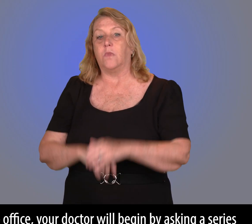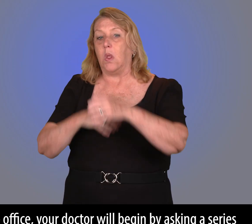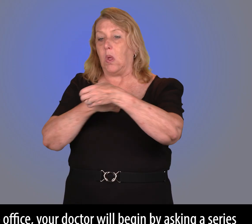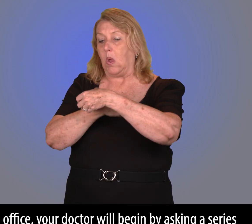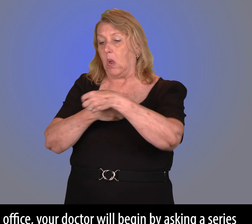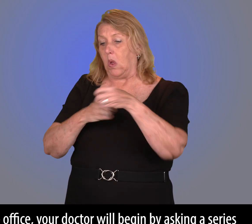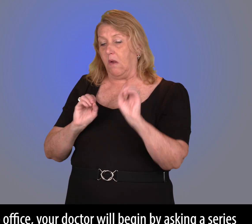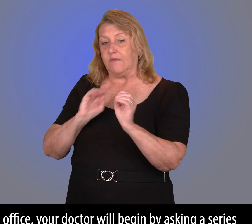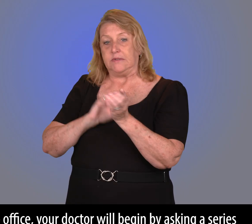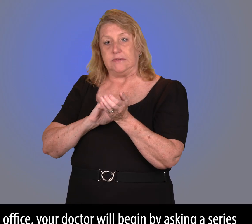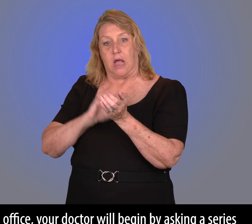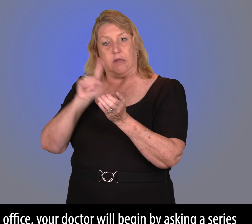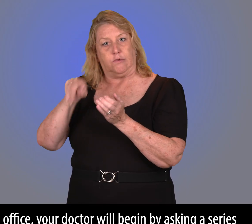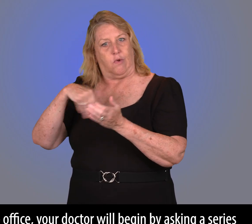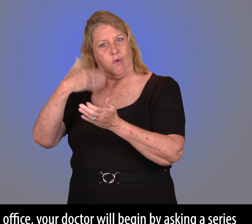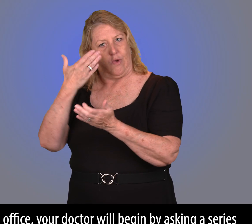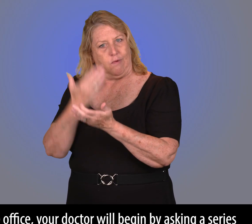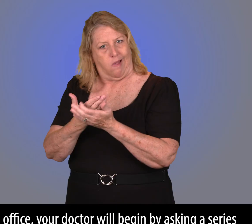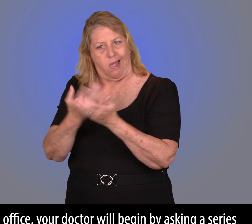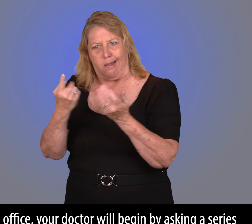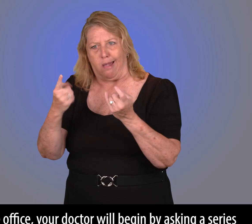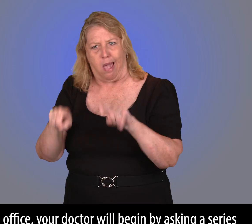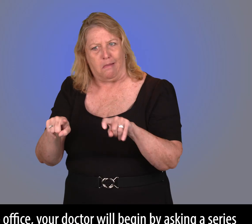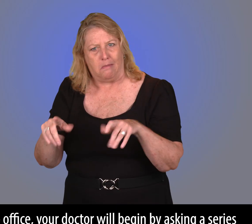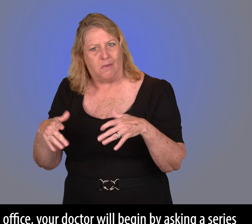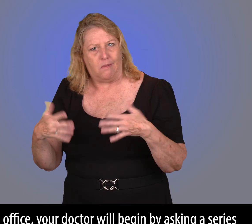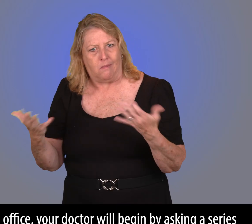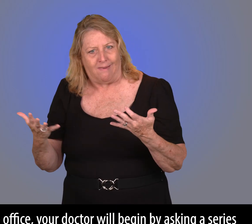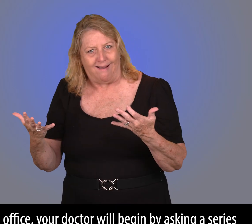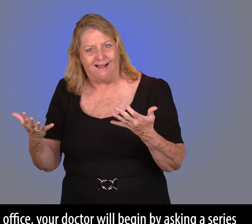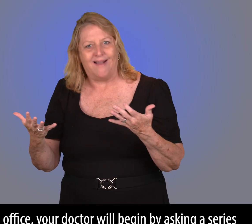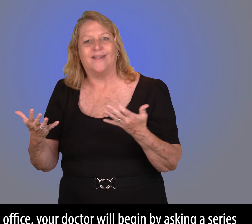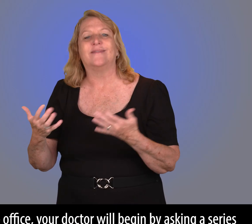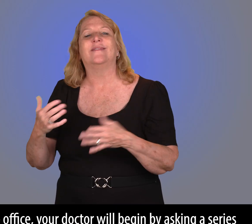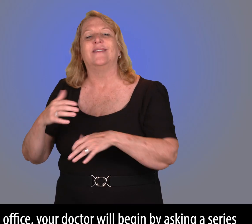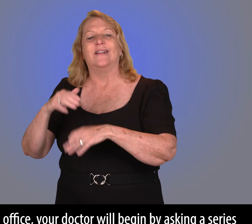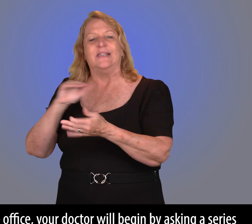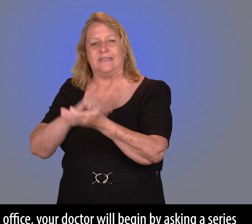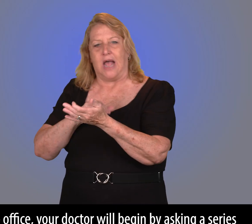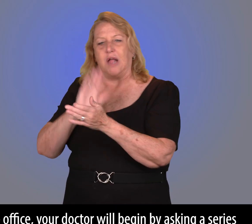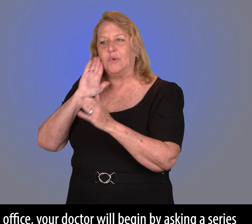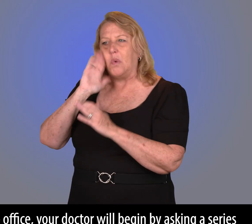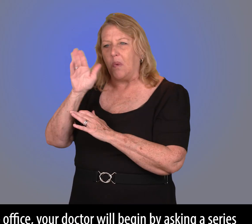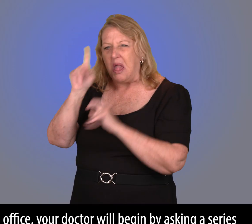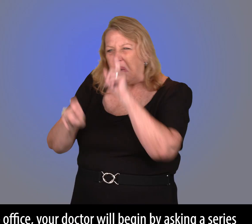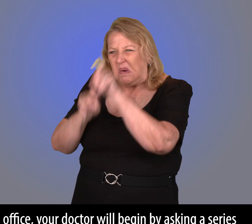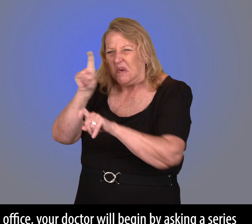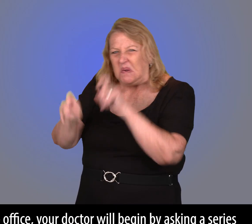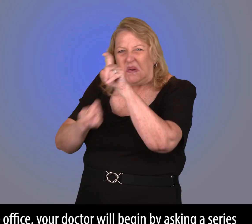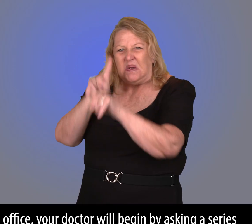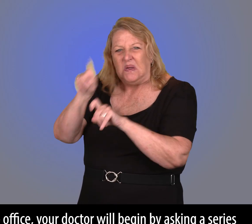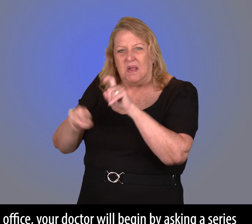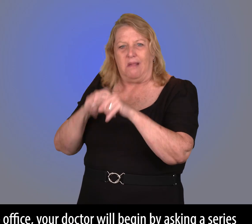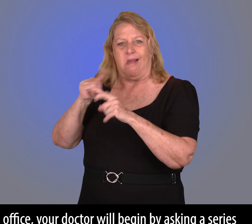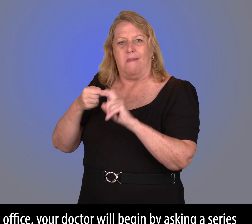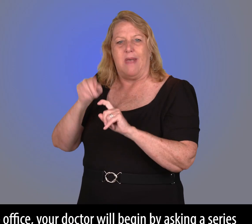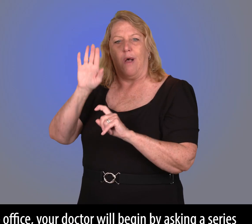When you first arrive at the office, your doctor will begin by asking a series of questions about your health